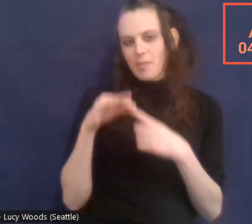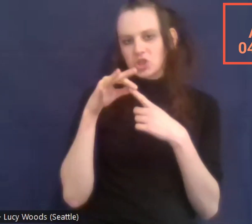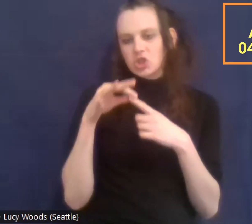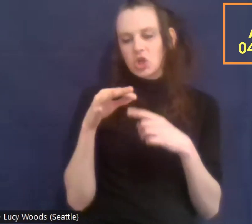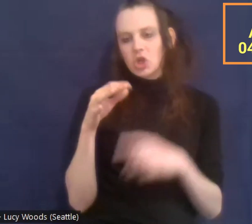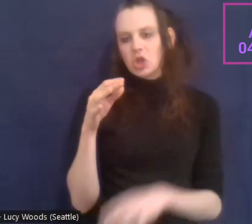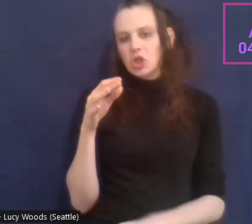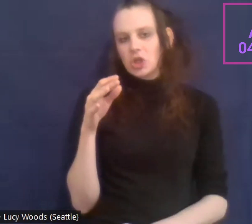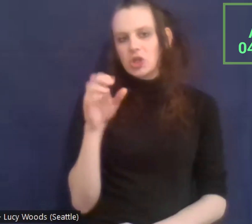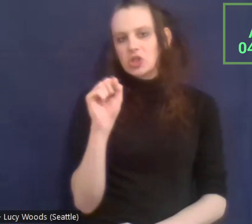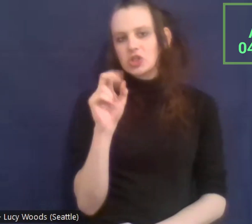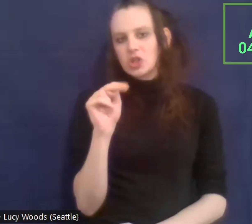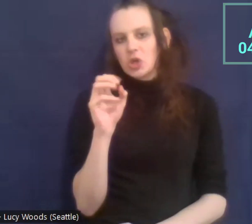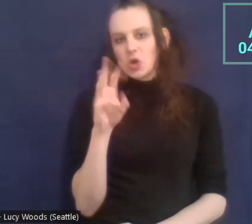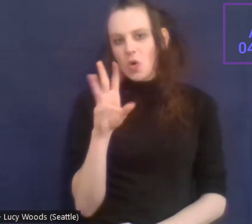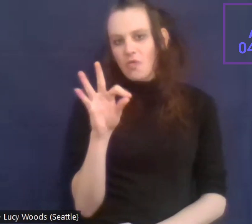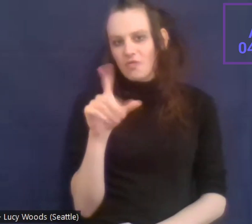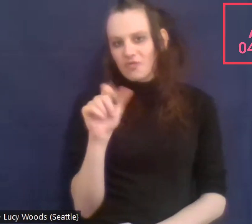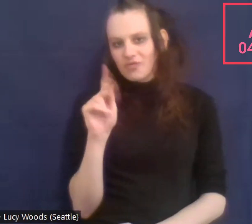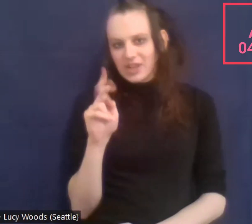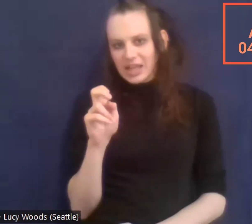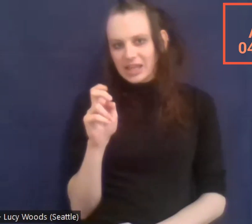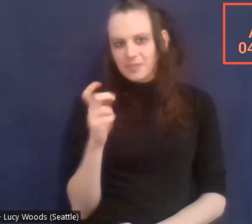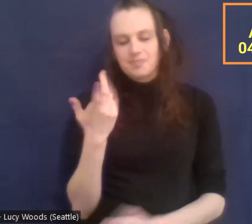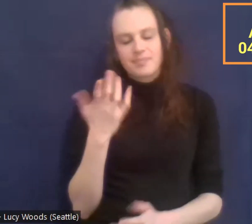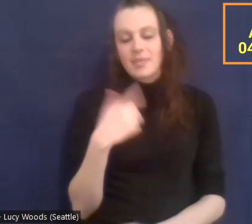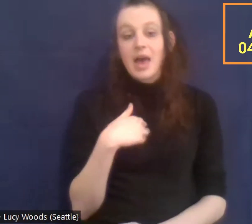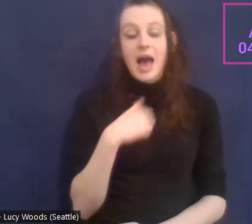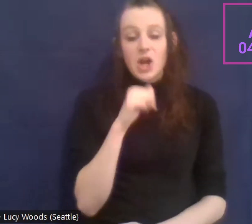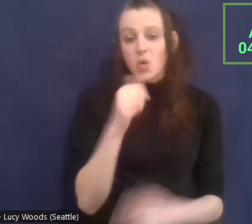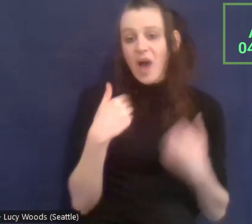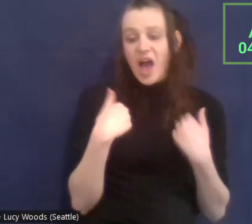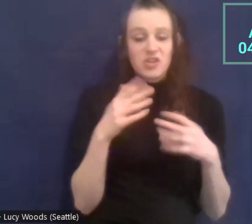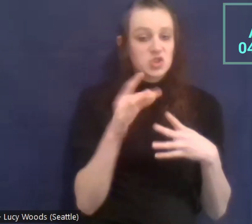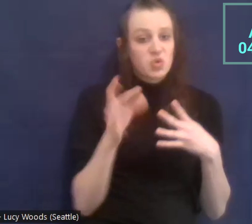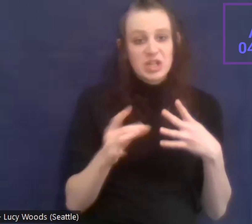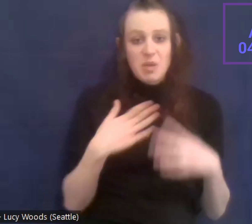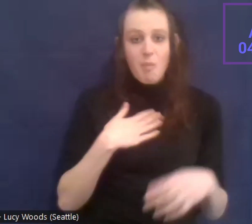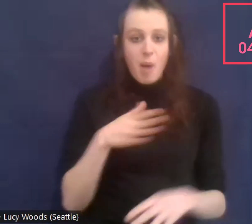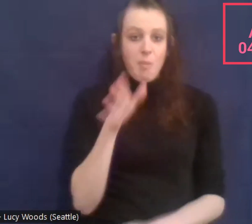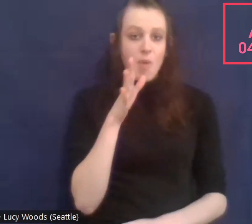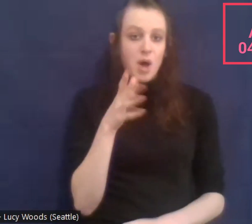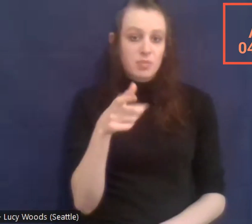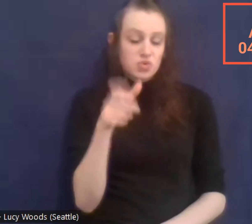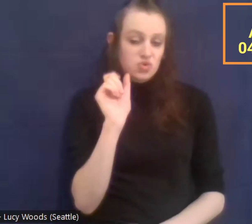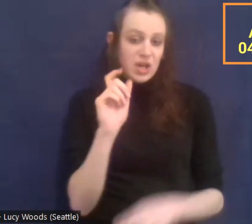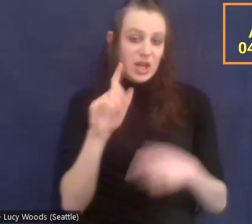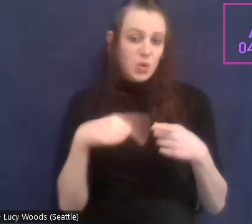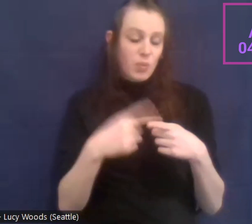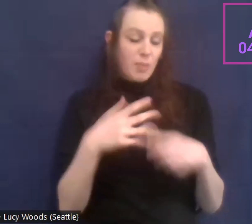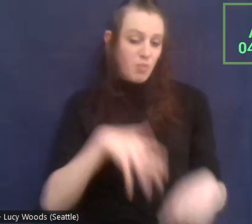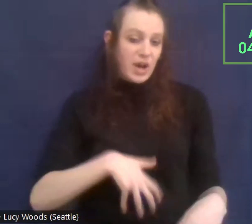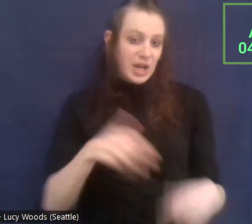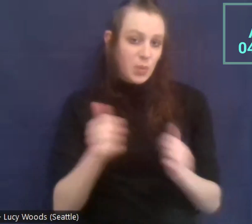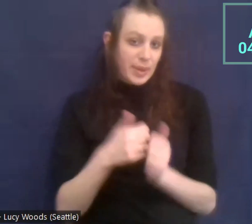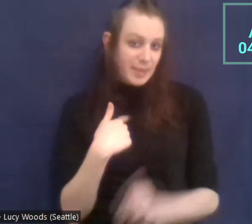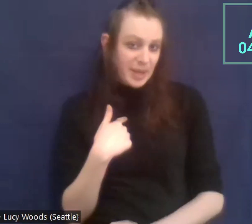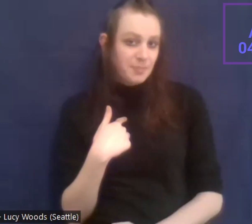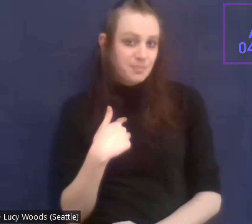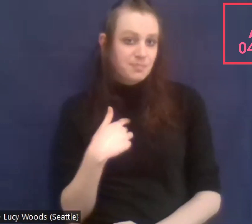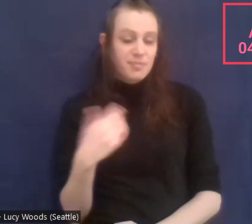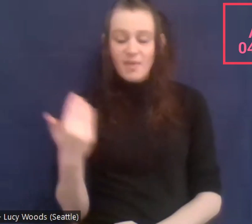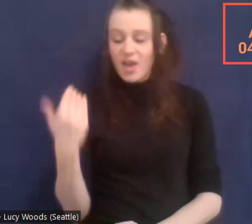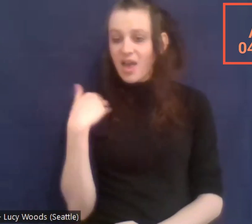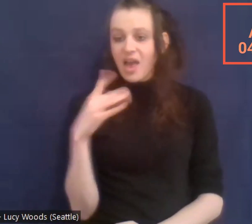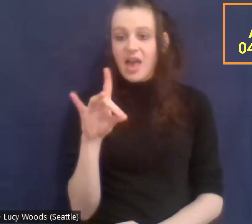didn't get the choice. My mom drank when I was in the womb. Back in the 80s, some doctors had a good idea that you could drink